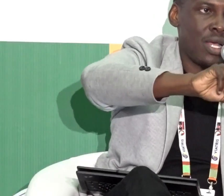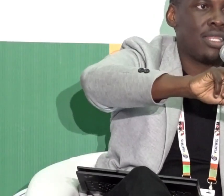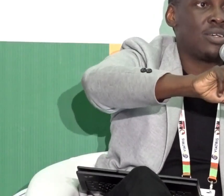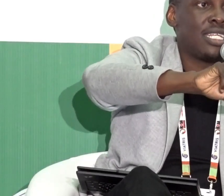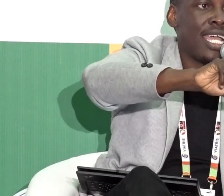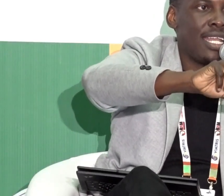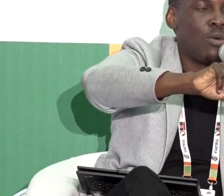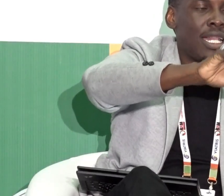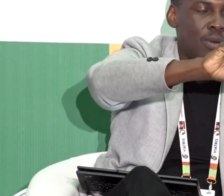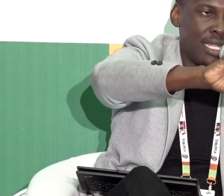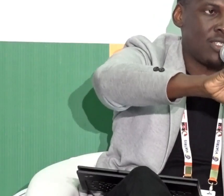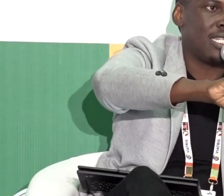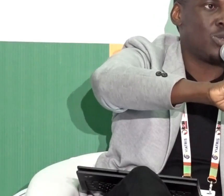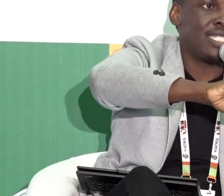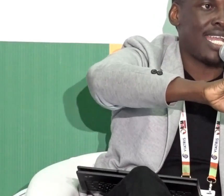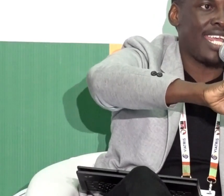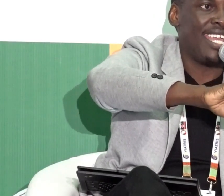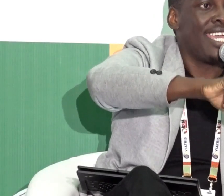it is